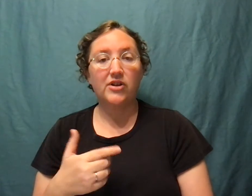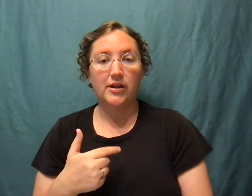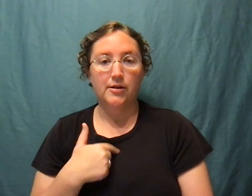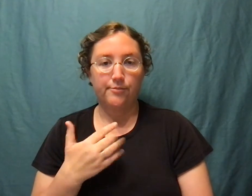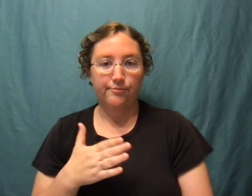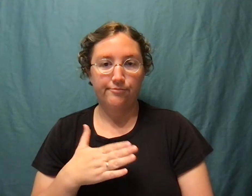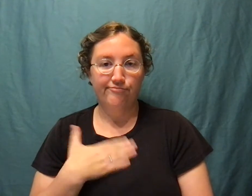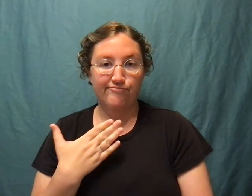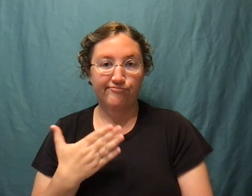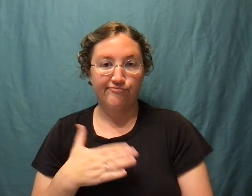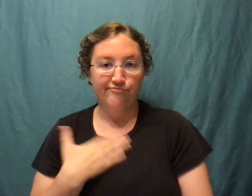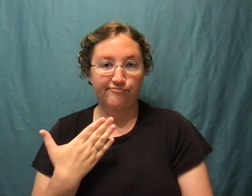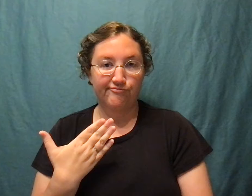feelings.